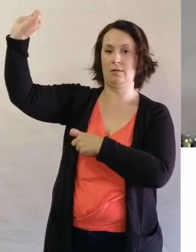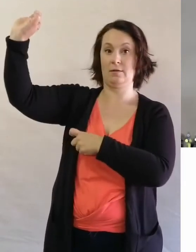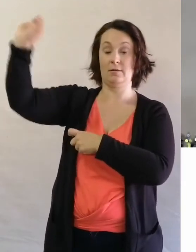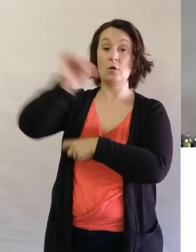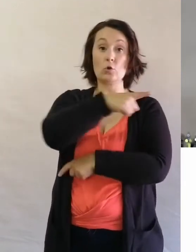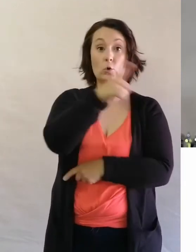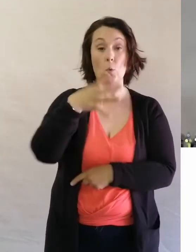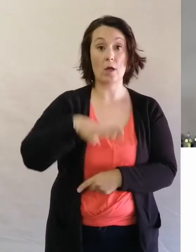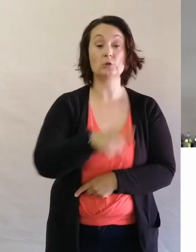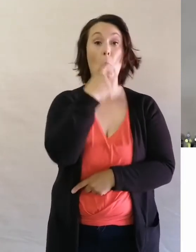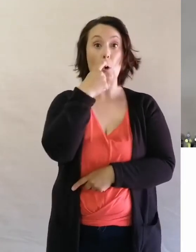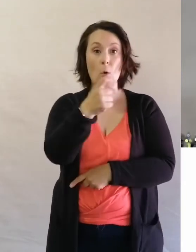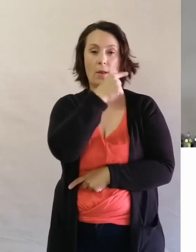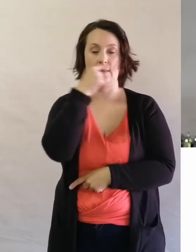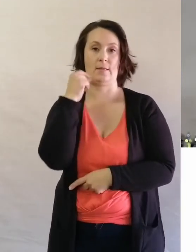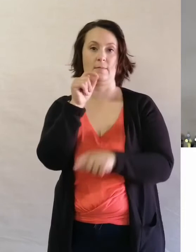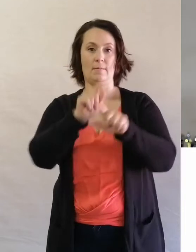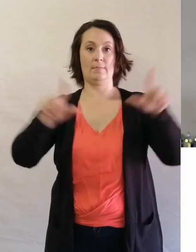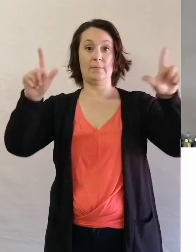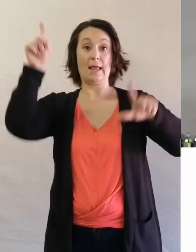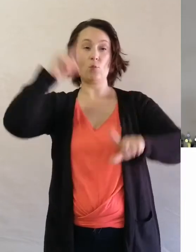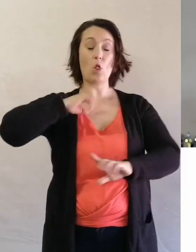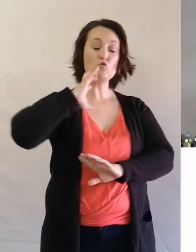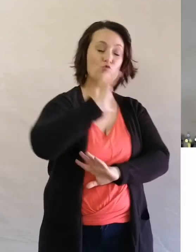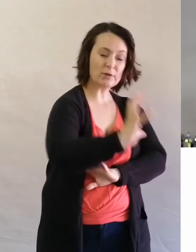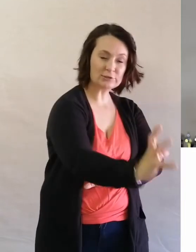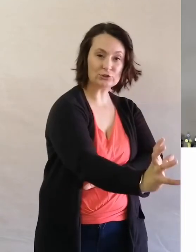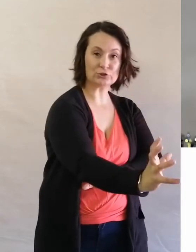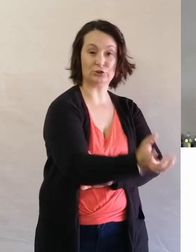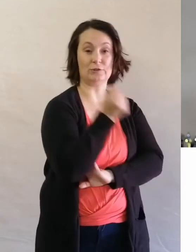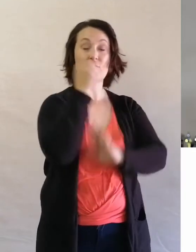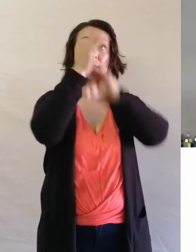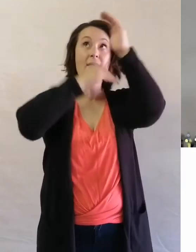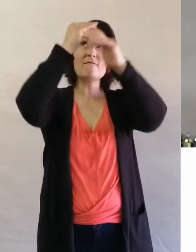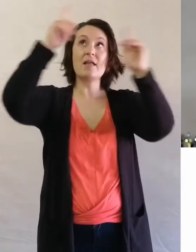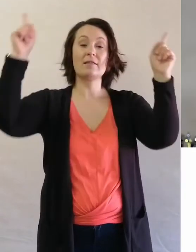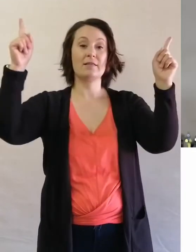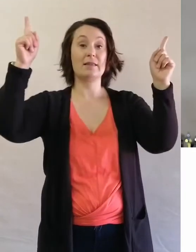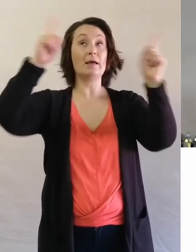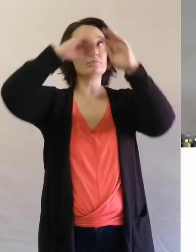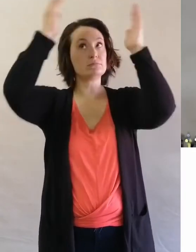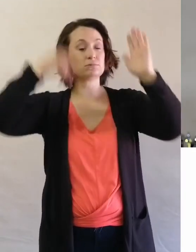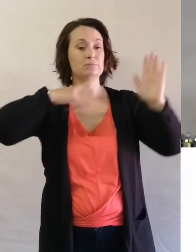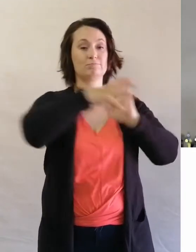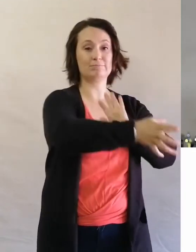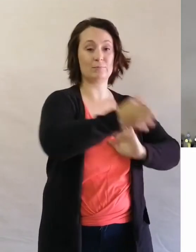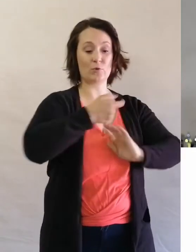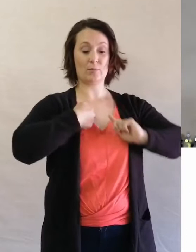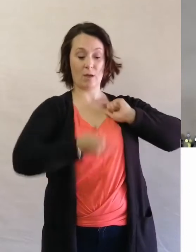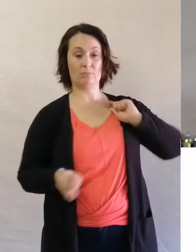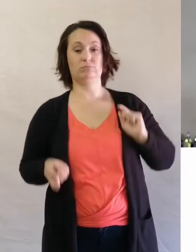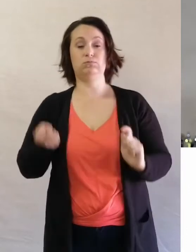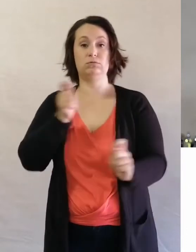call on the name of the Lord, he says, I will reach down. I will reach down from heaven. I will transform you from the inside out. I